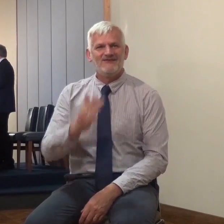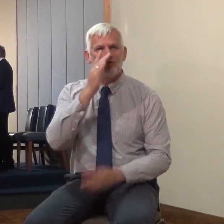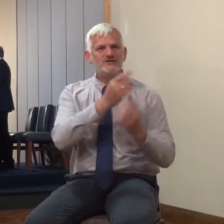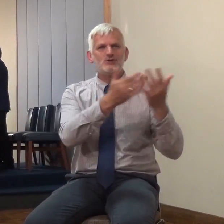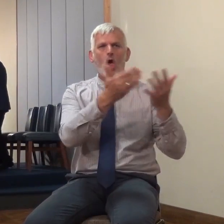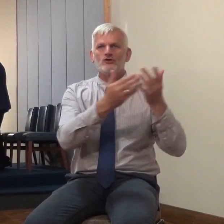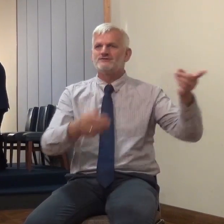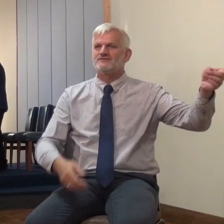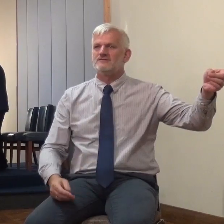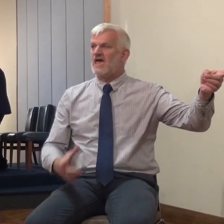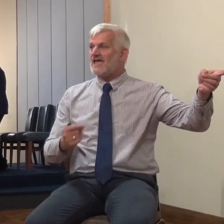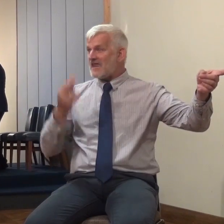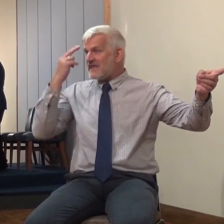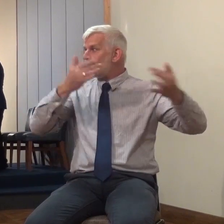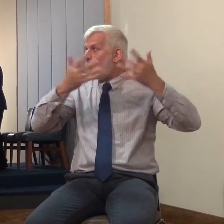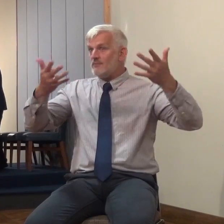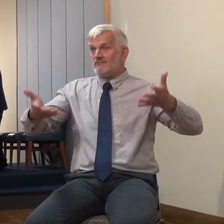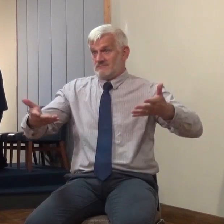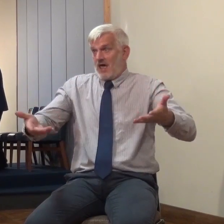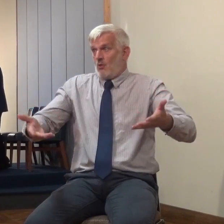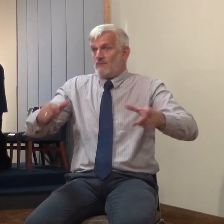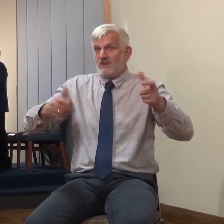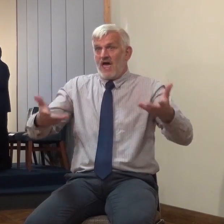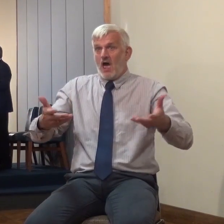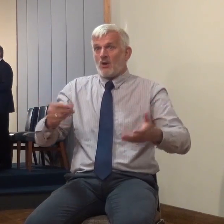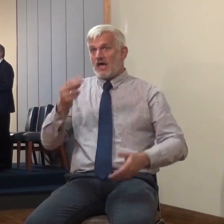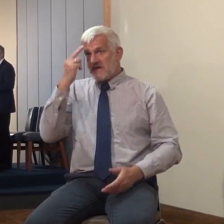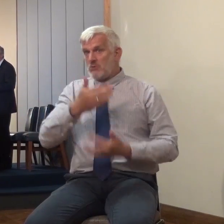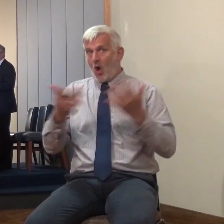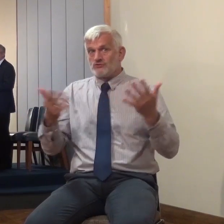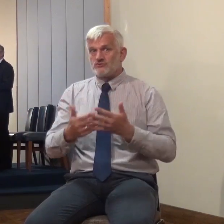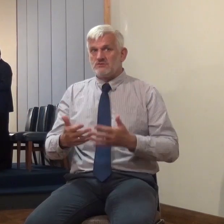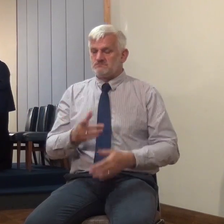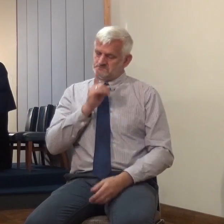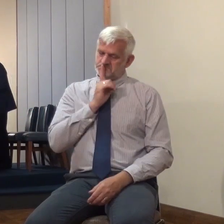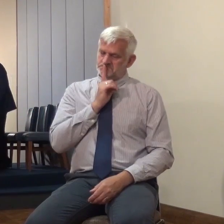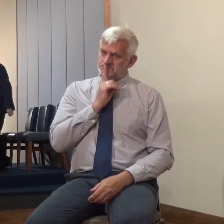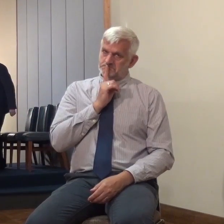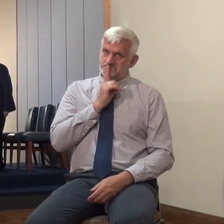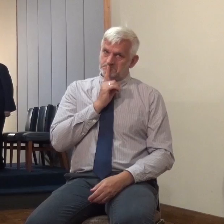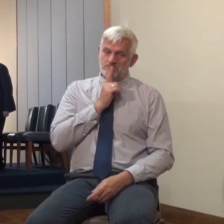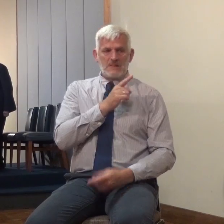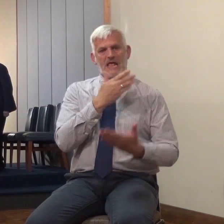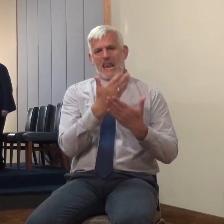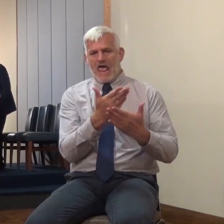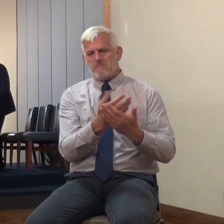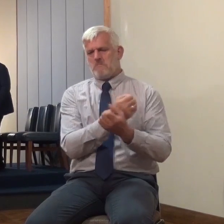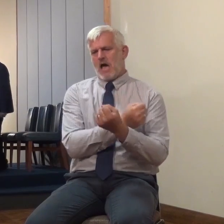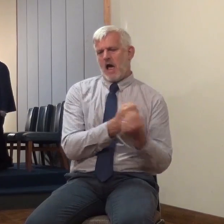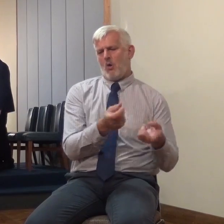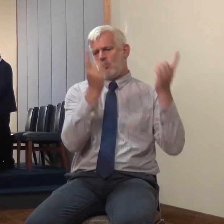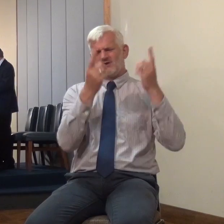of such people who present themselves and claim great power and great authority. And